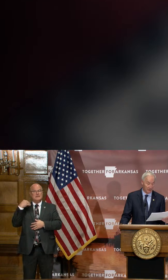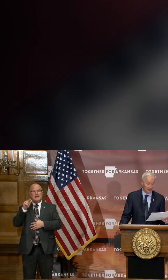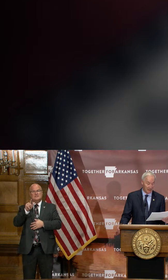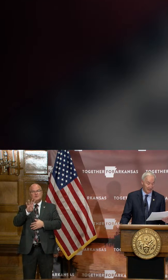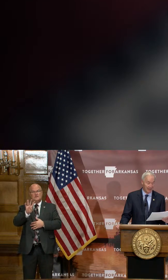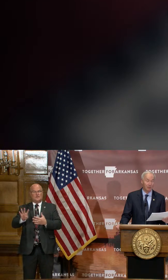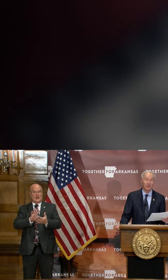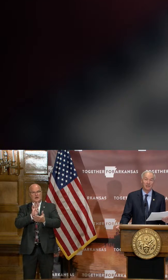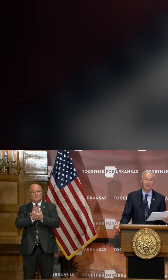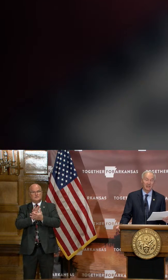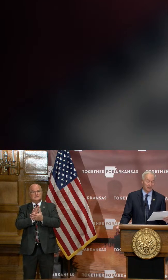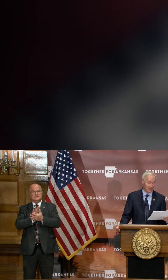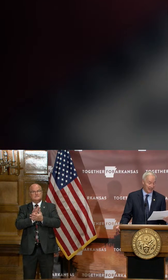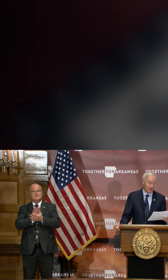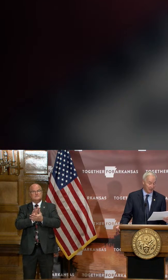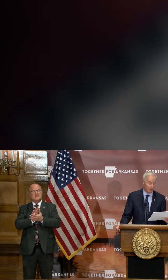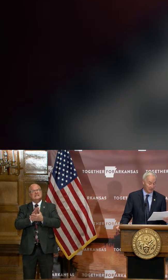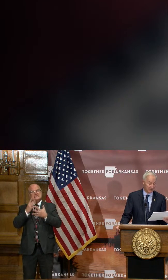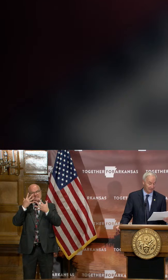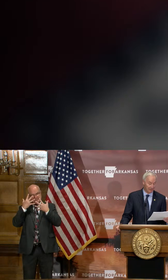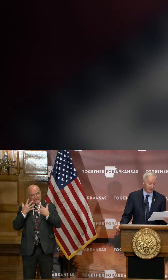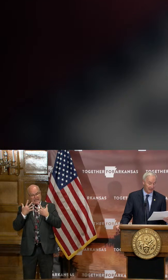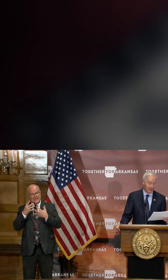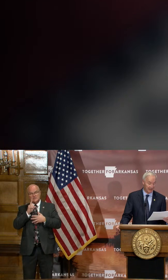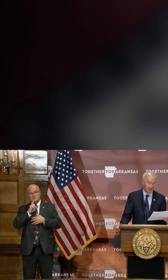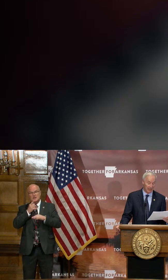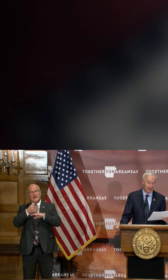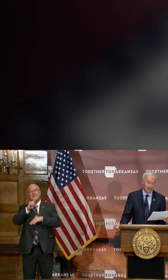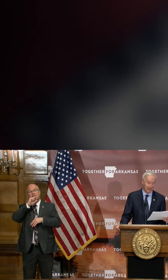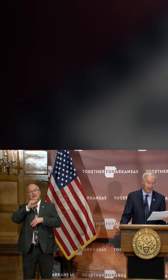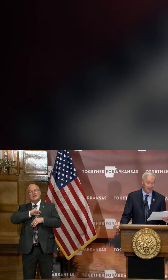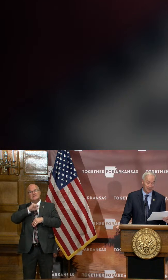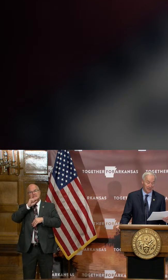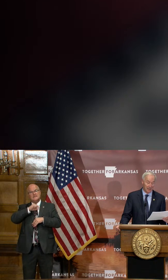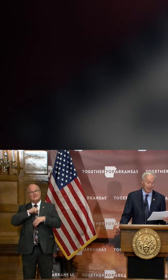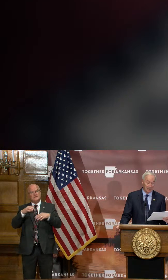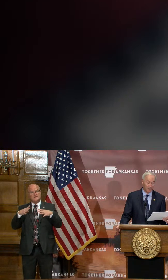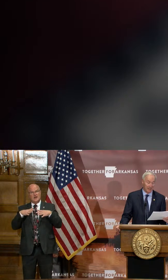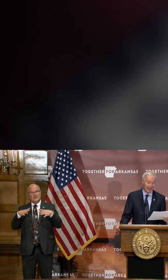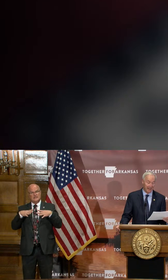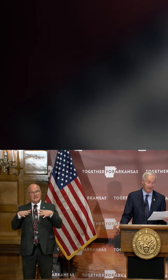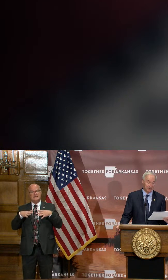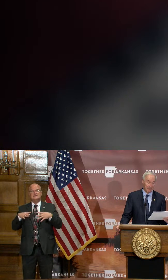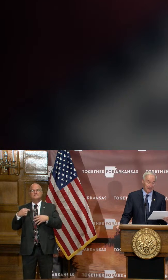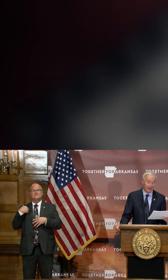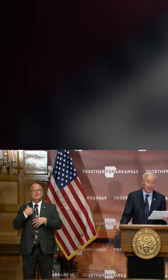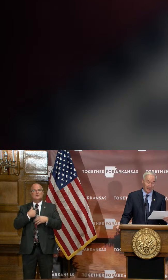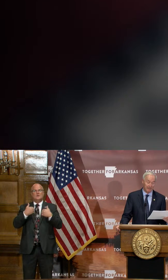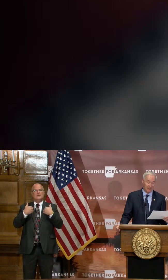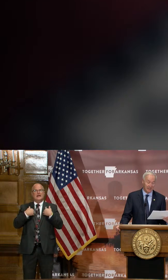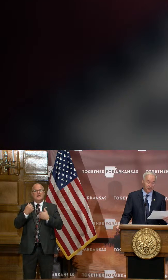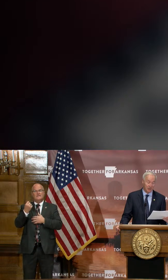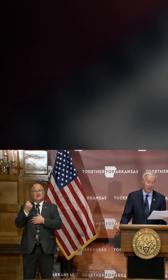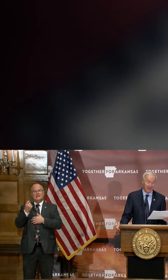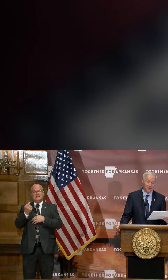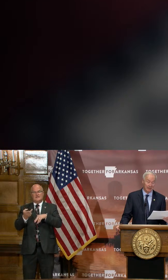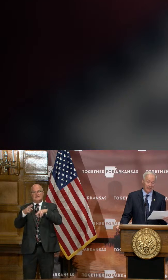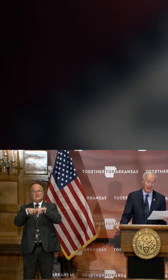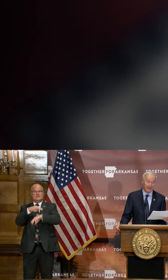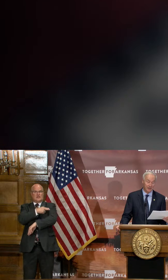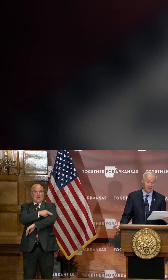24 hours, which is a sad note after the Thanksgiving holidays. We have 11